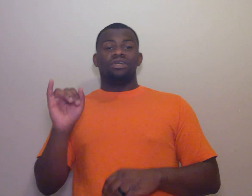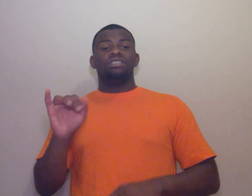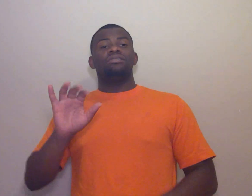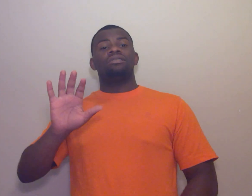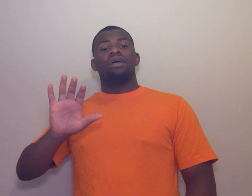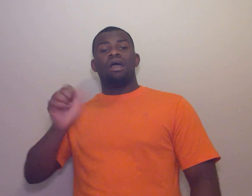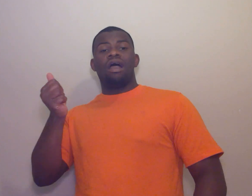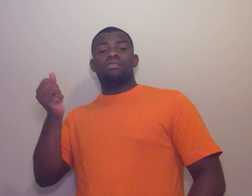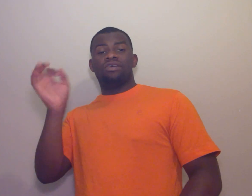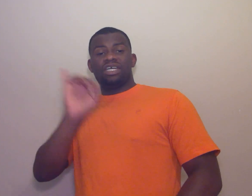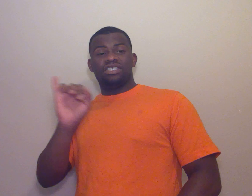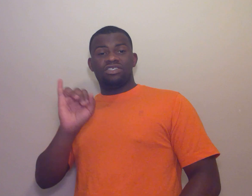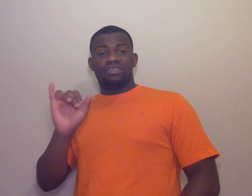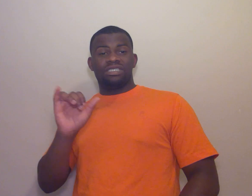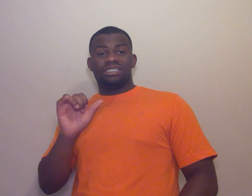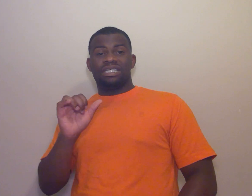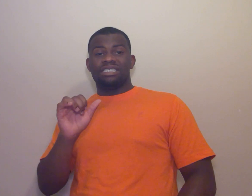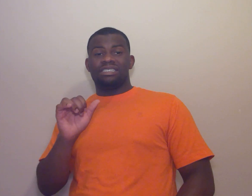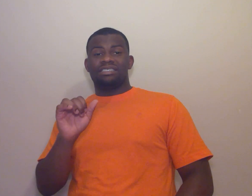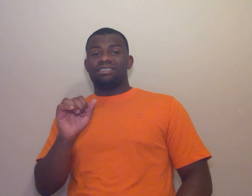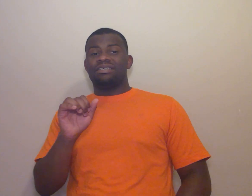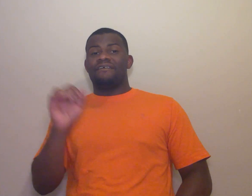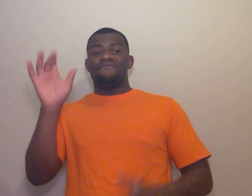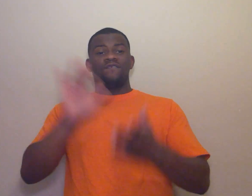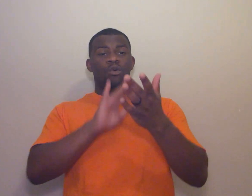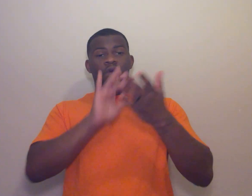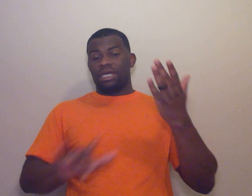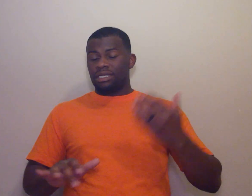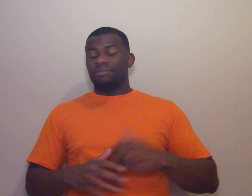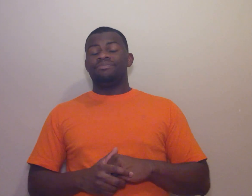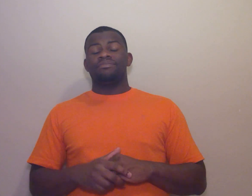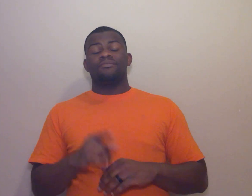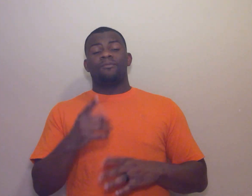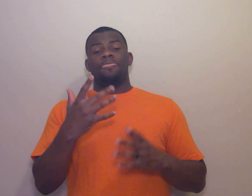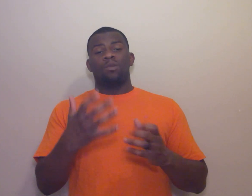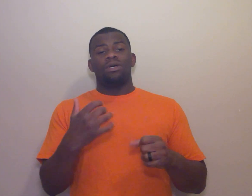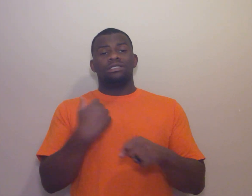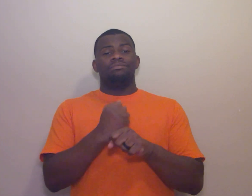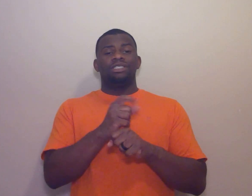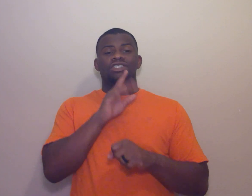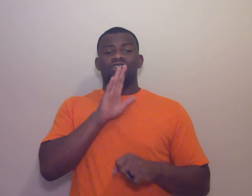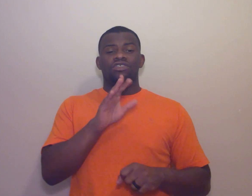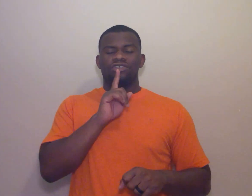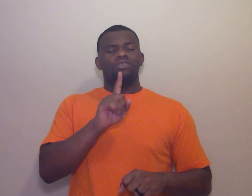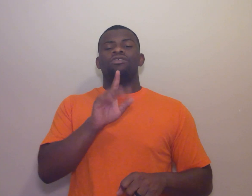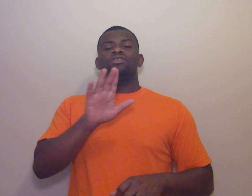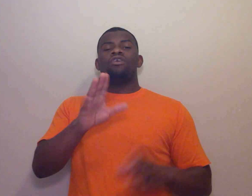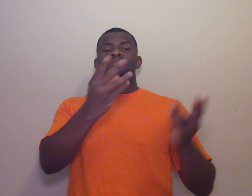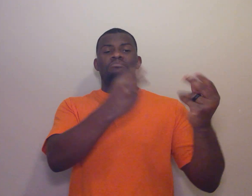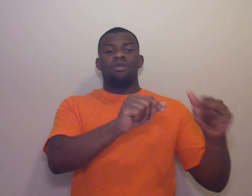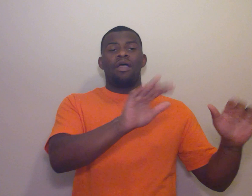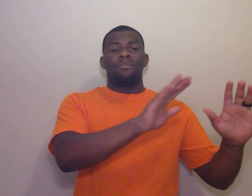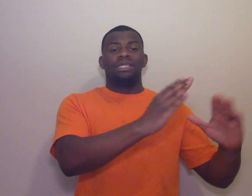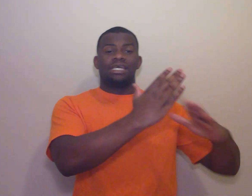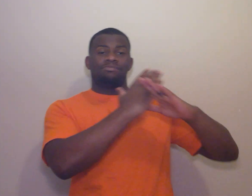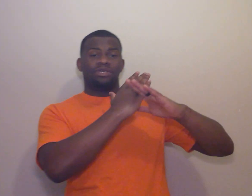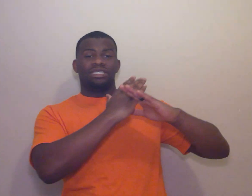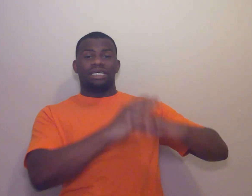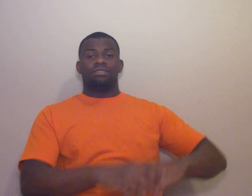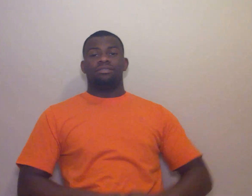make sure that your property is protected and you have an updated insurance policy in place.